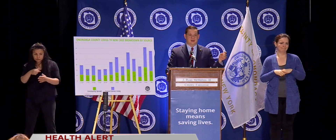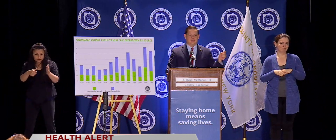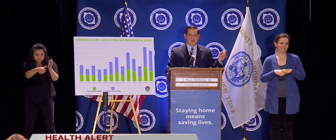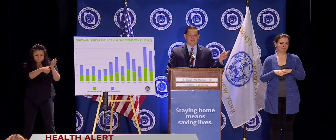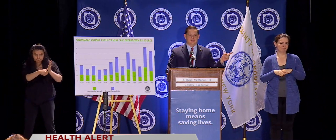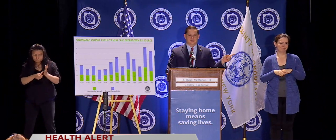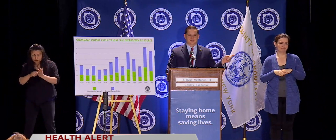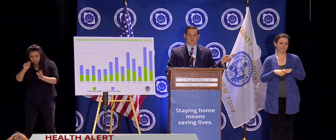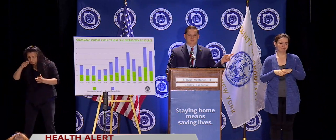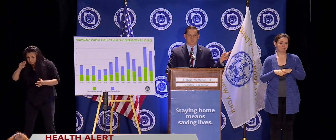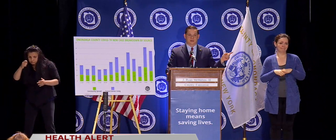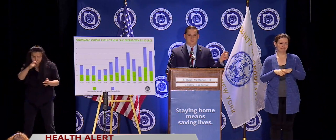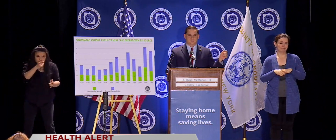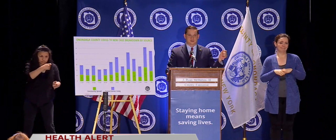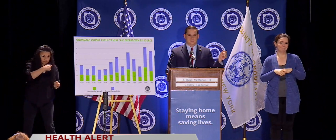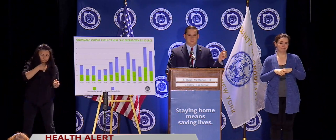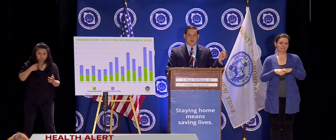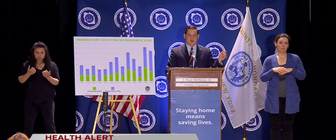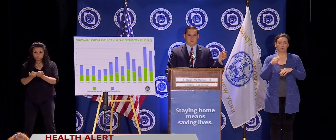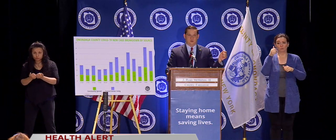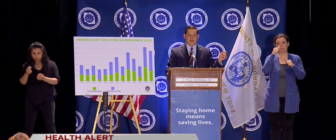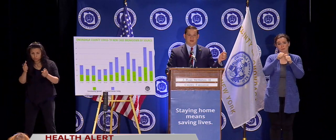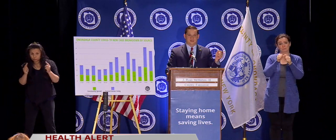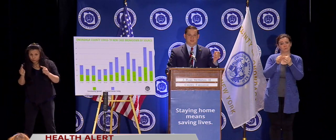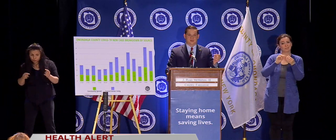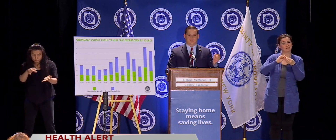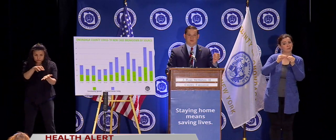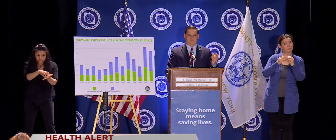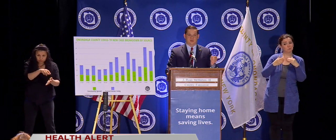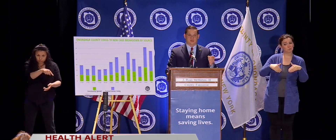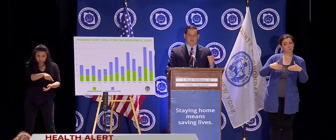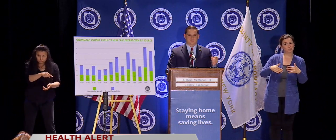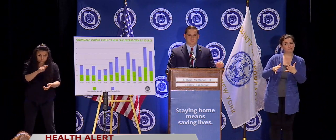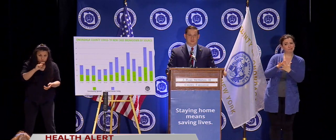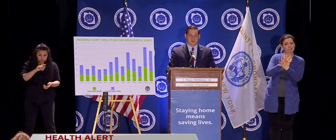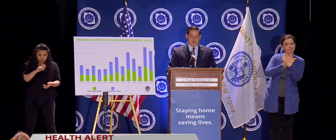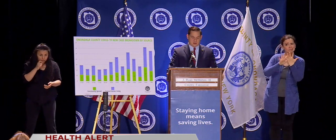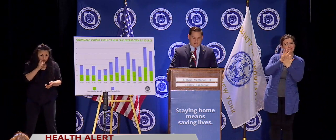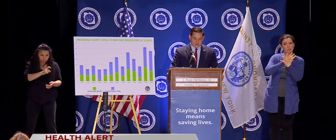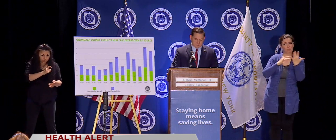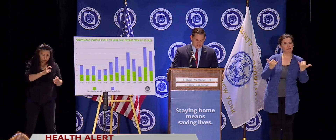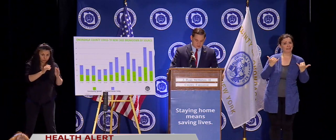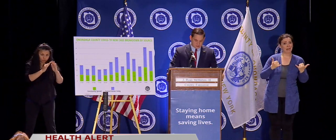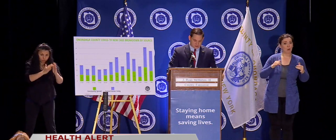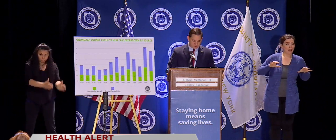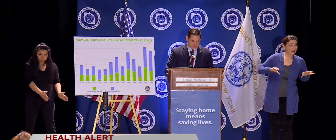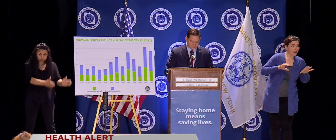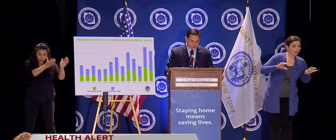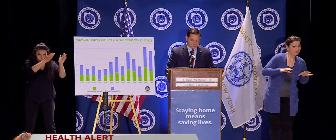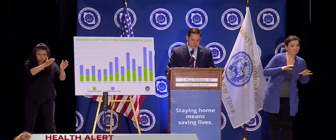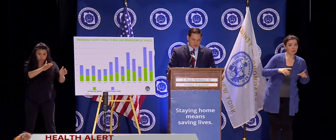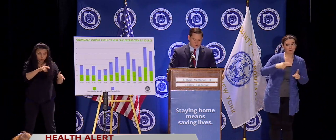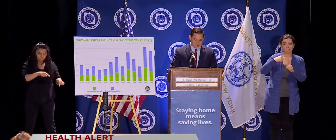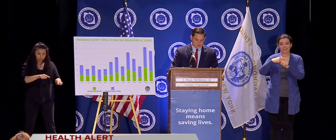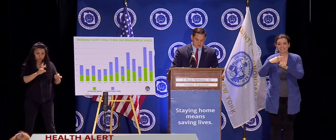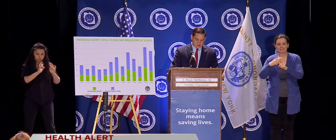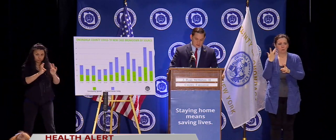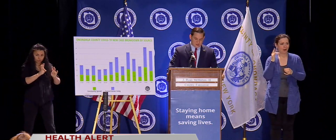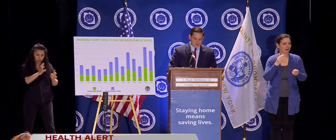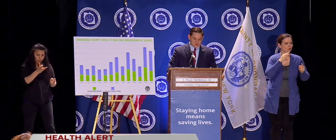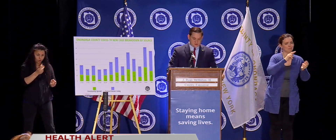and essentially buildings related to senior affiliations in these different